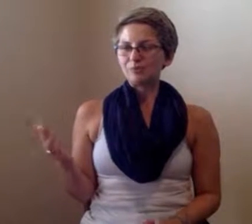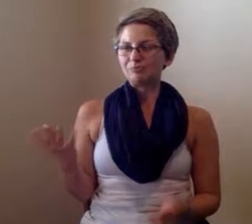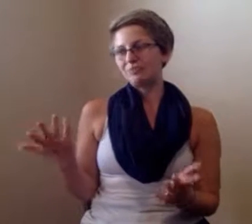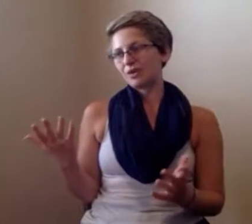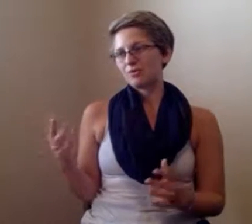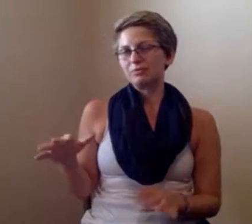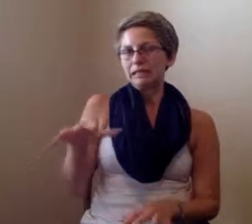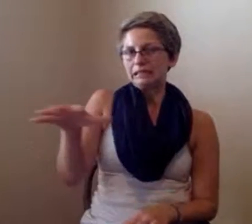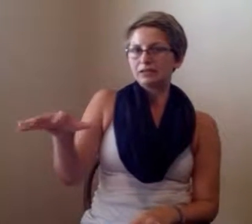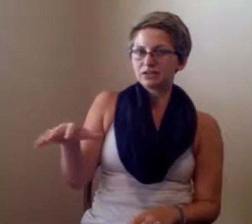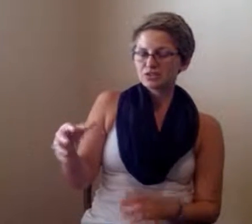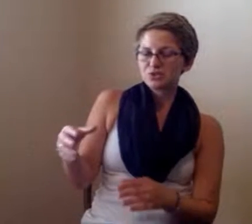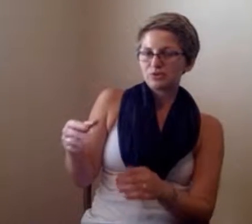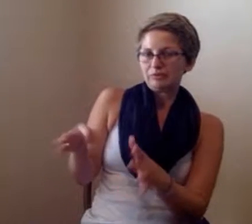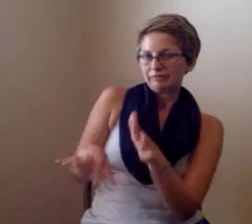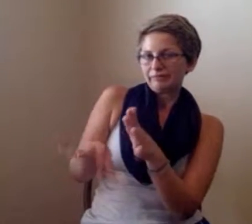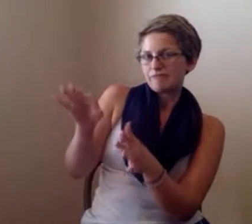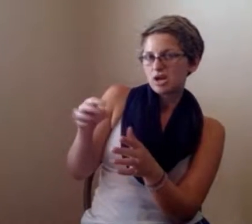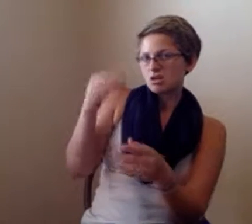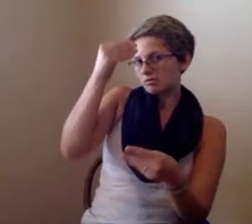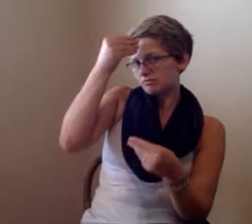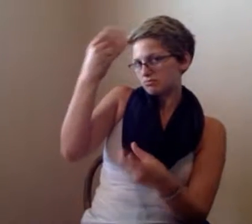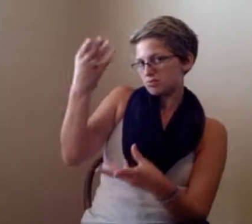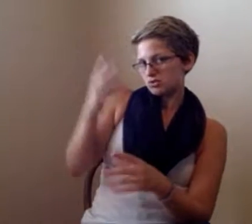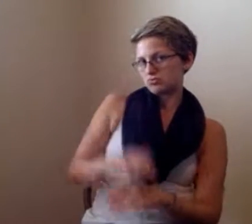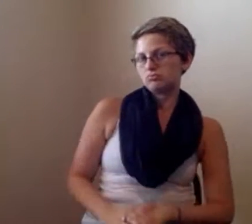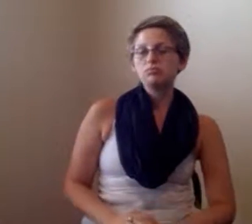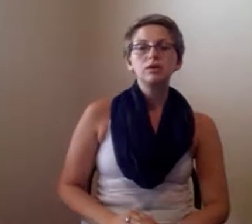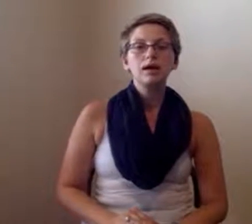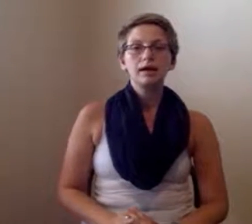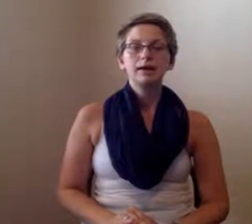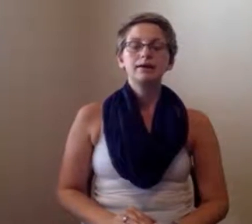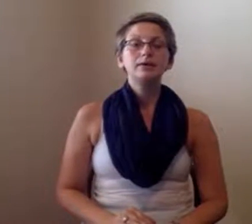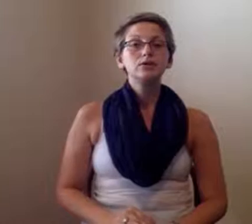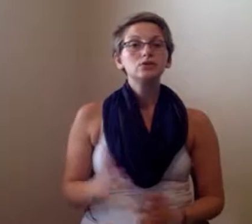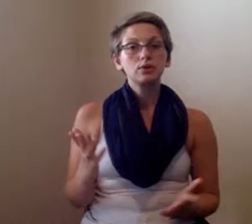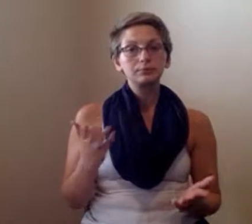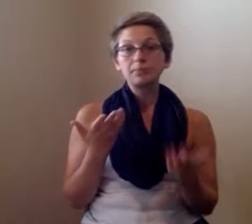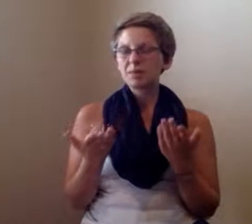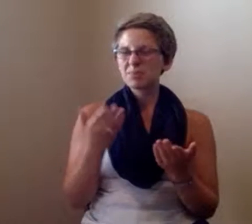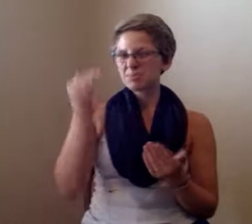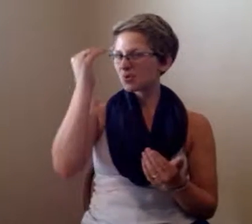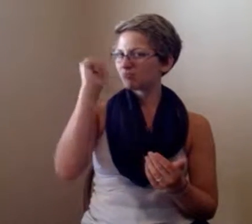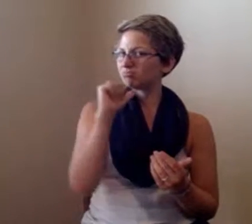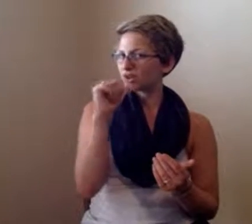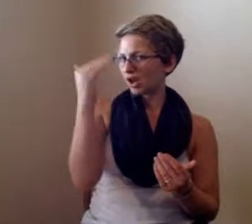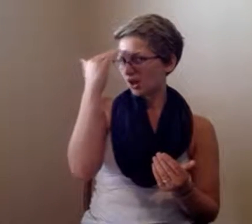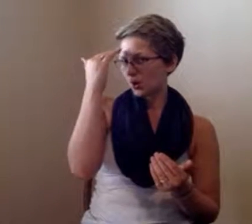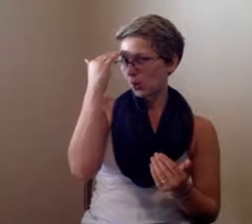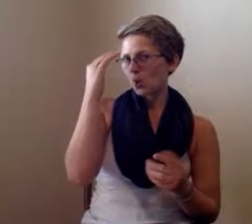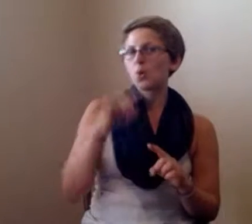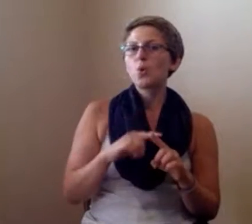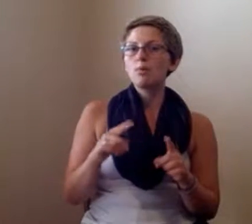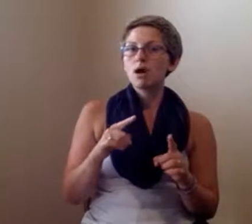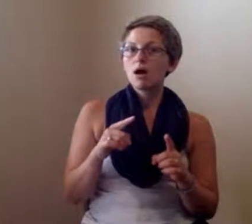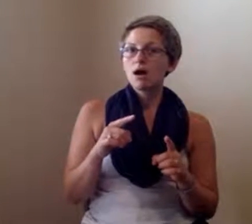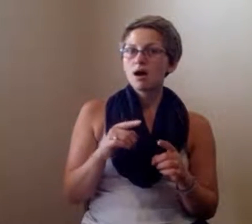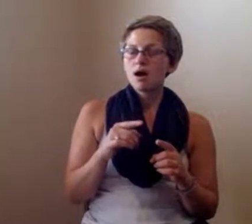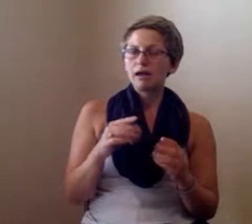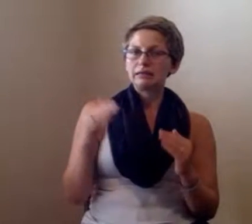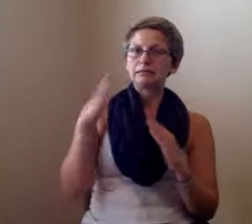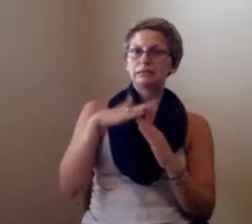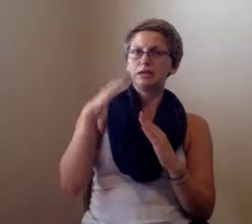well. So this is not well known, and we're trying to spread the message, but heart disease is actually the #1 killer